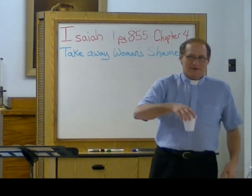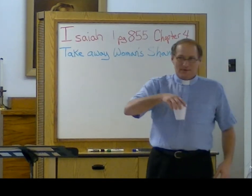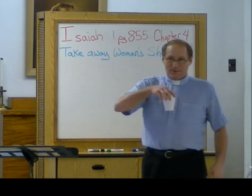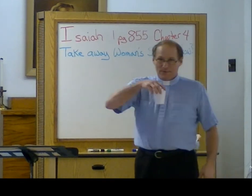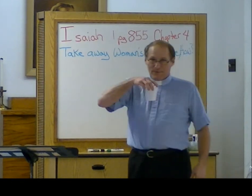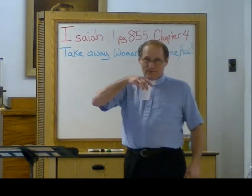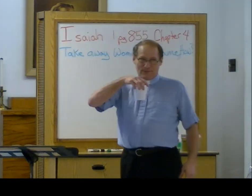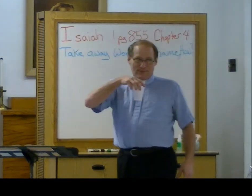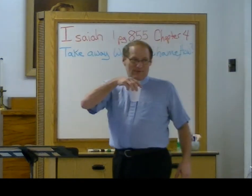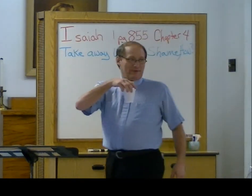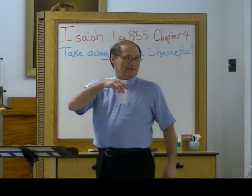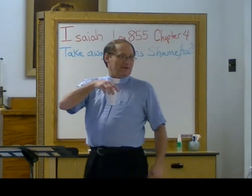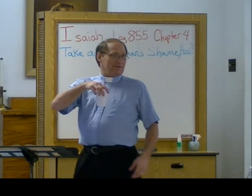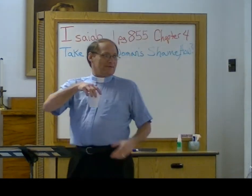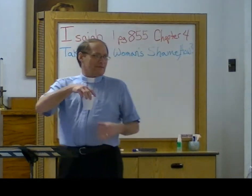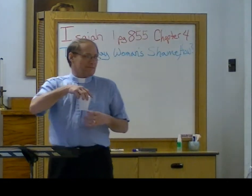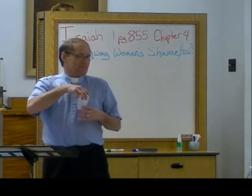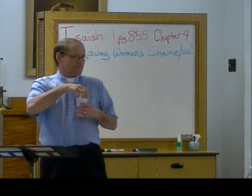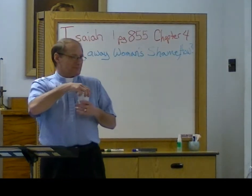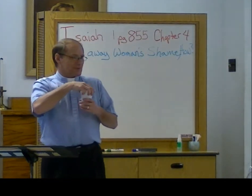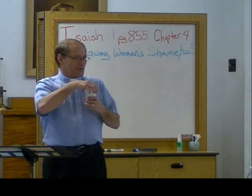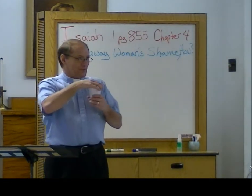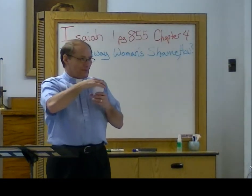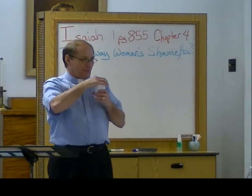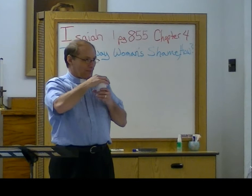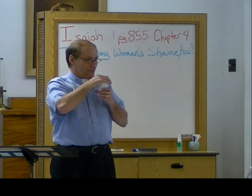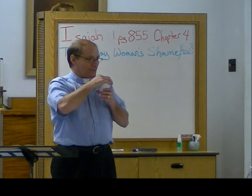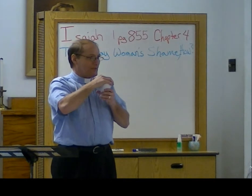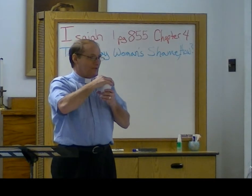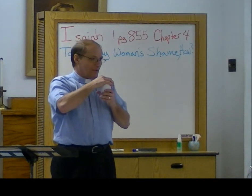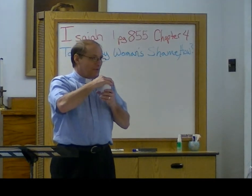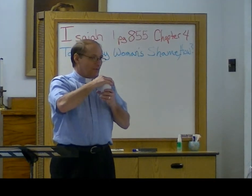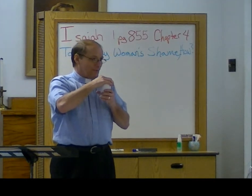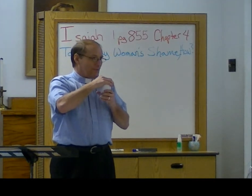I officially broke my chocolate Friday.